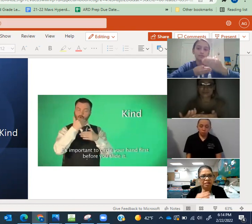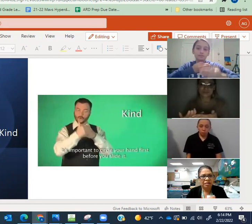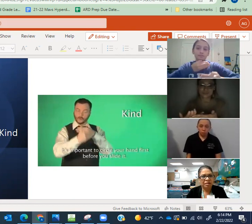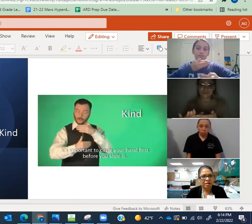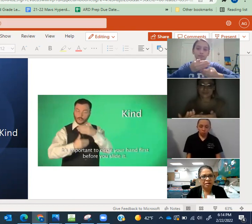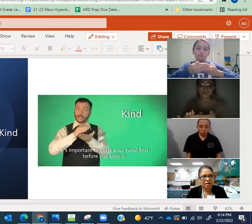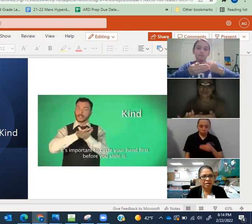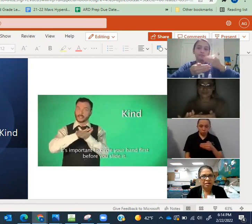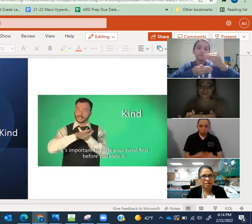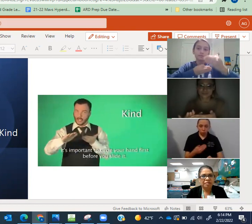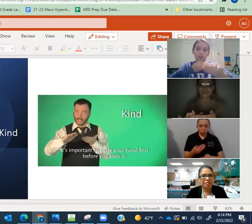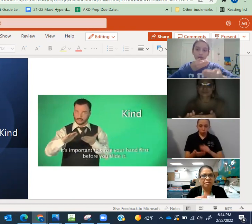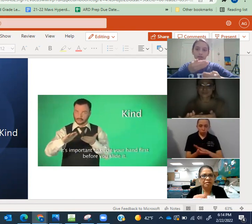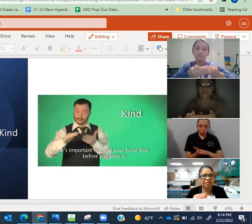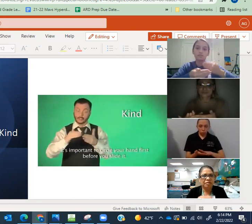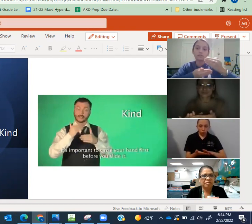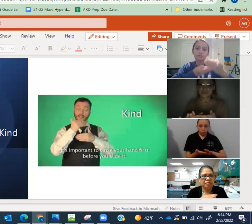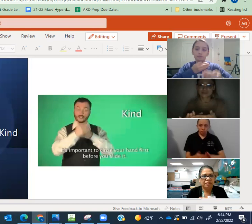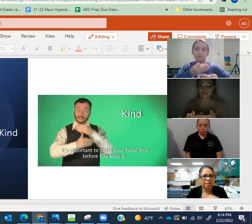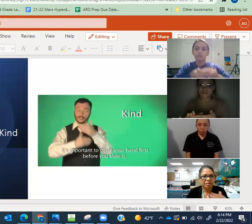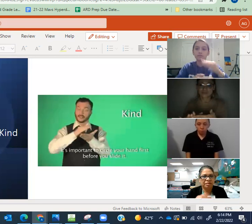Kind. Kind.